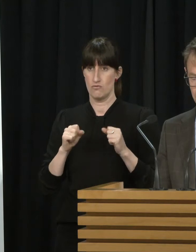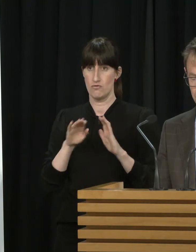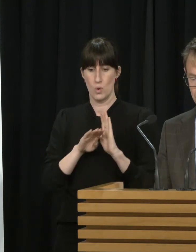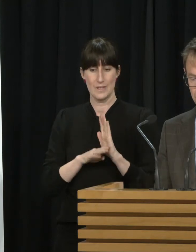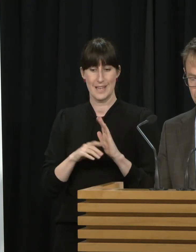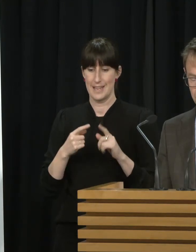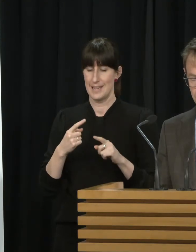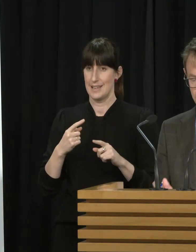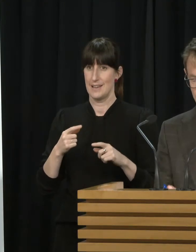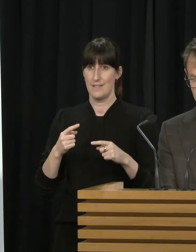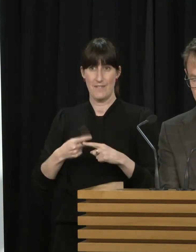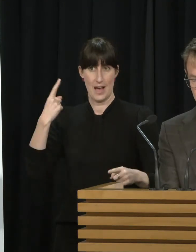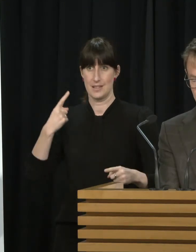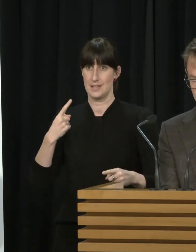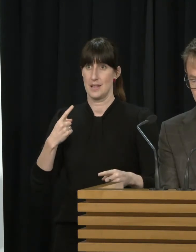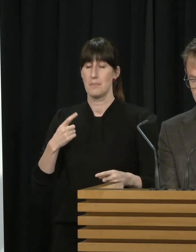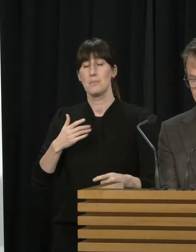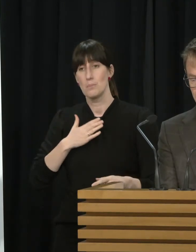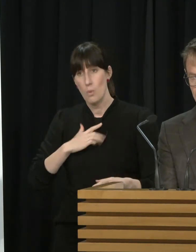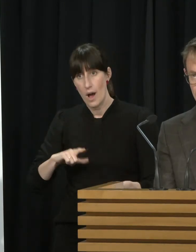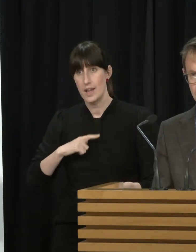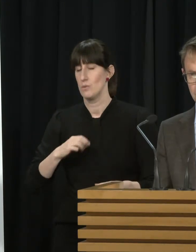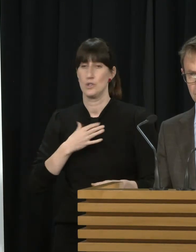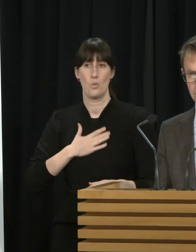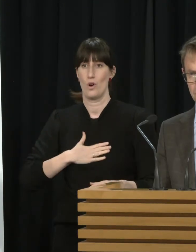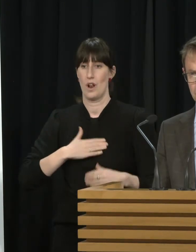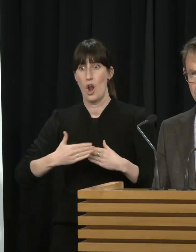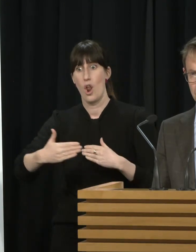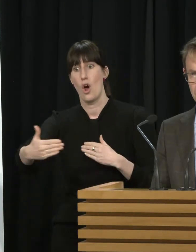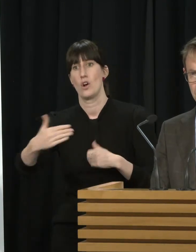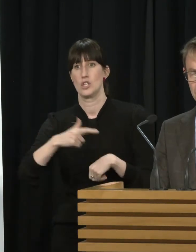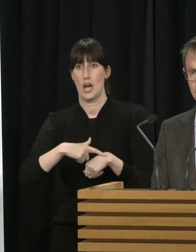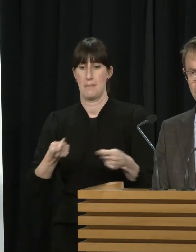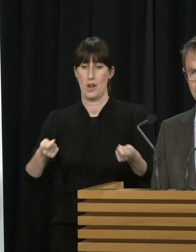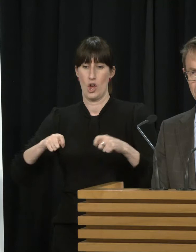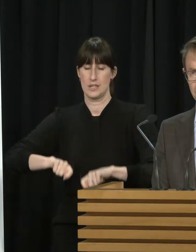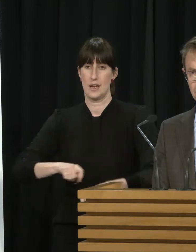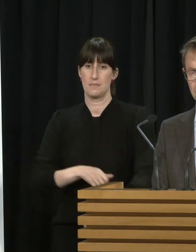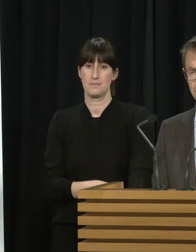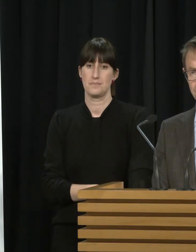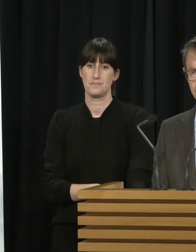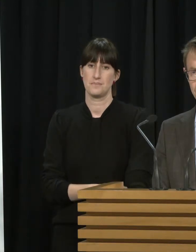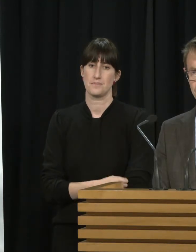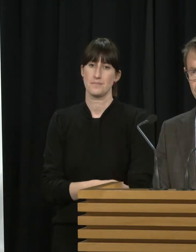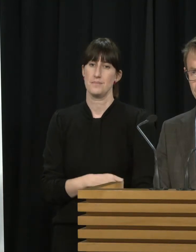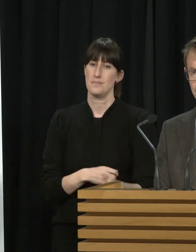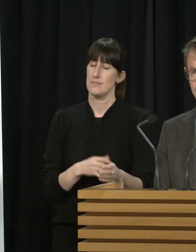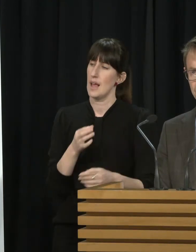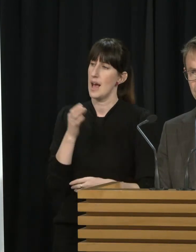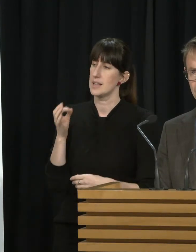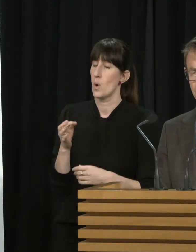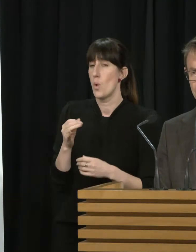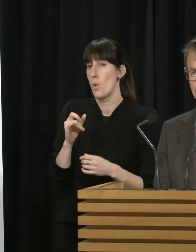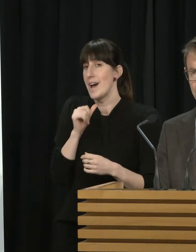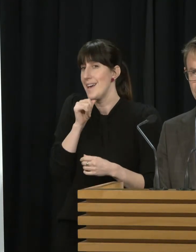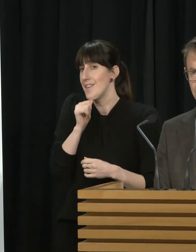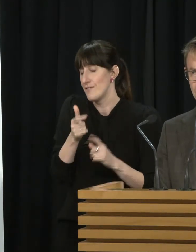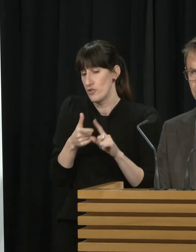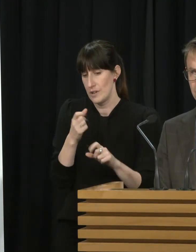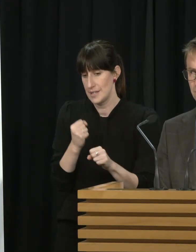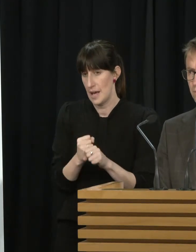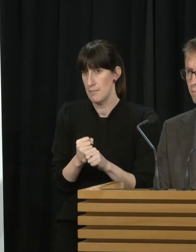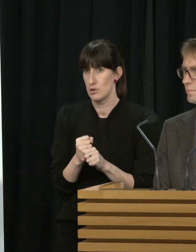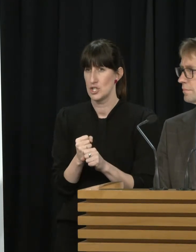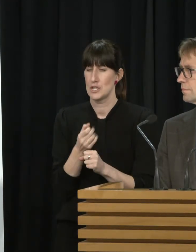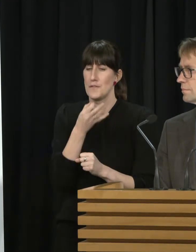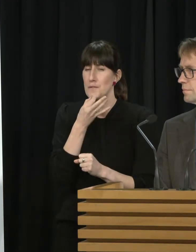to find ourselves having to do a longer lockdown. So you get just a single case or a handful of cases, you lock down in that